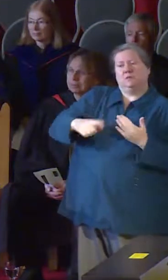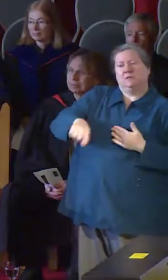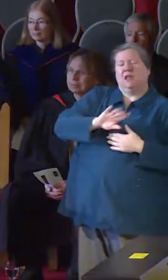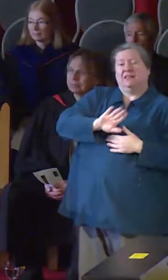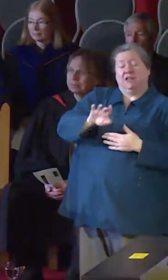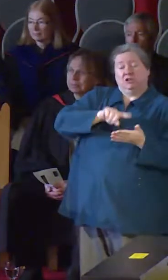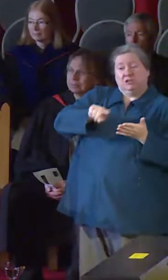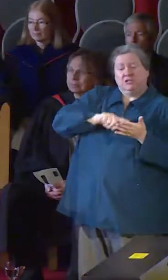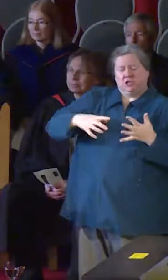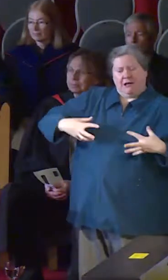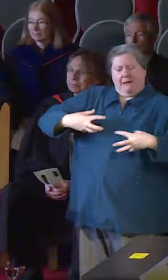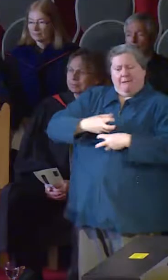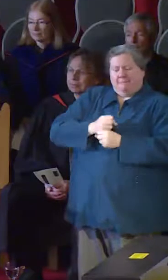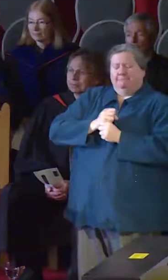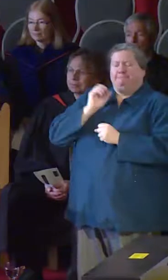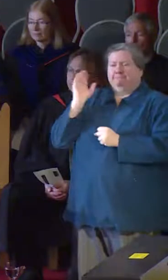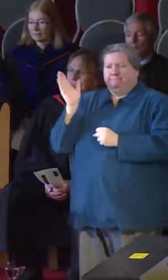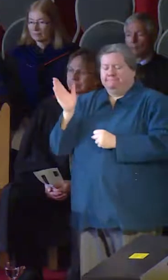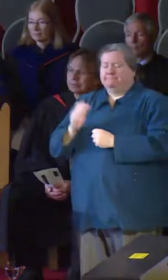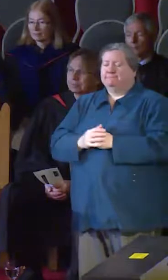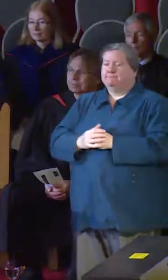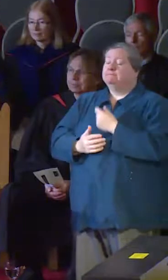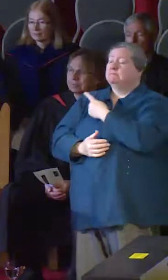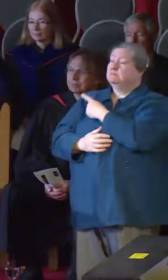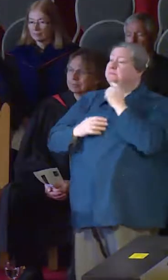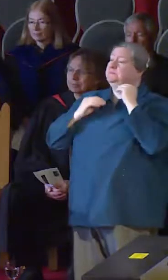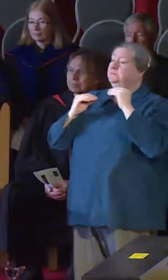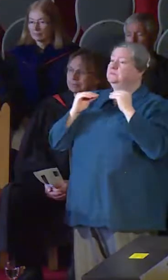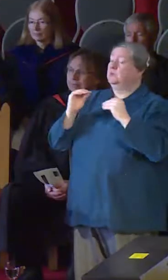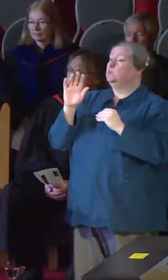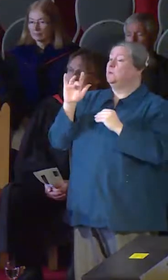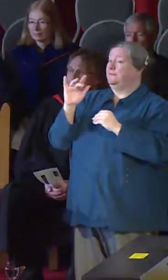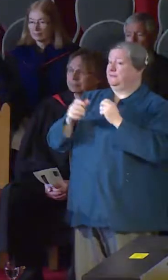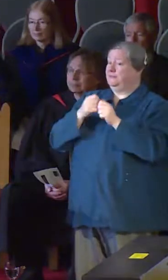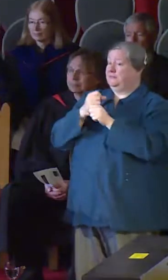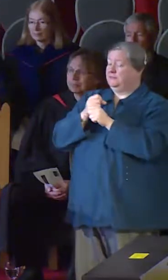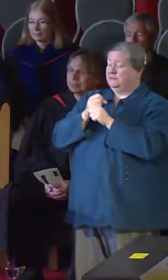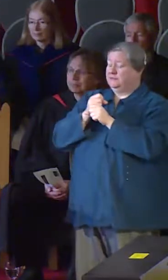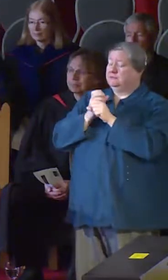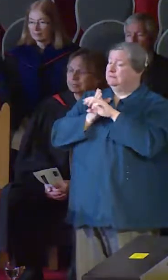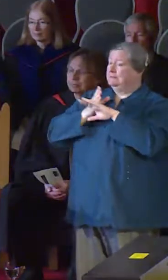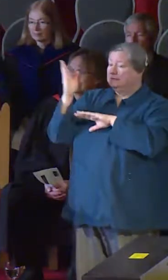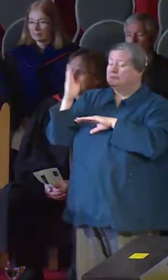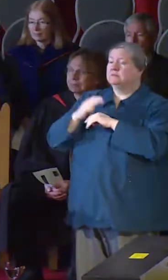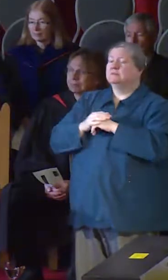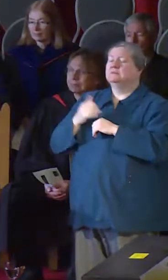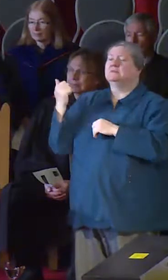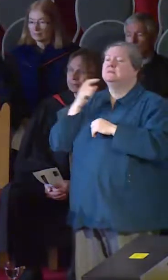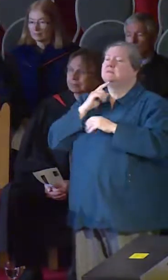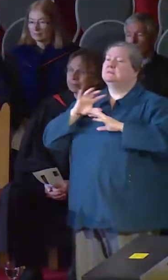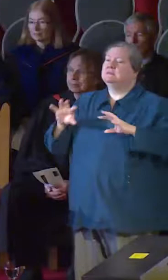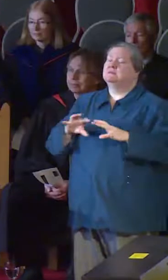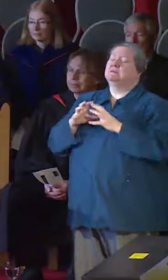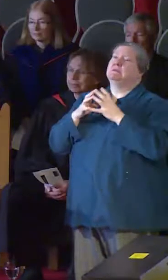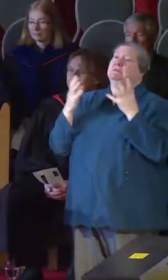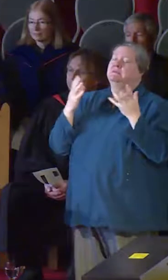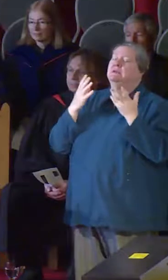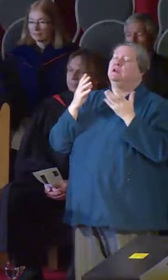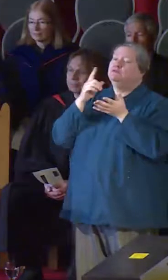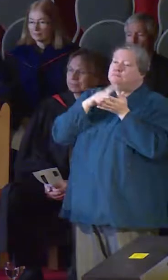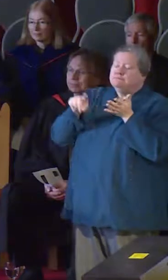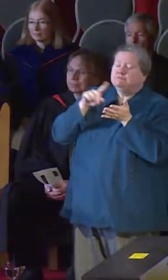John Prescott has been a professor for over 25 years, has consistently performed at an exceptional level in research, teaching,